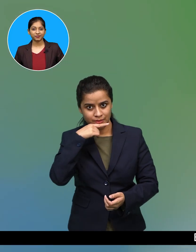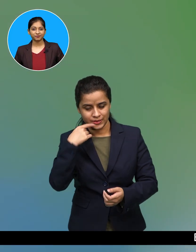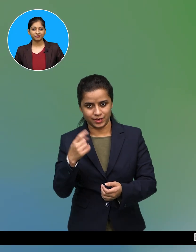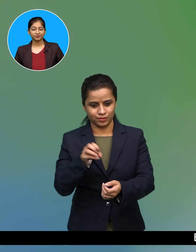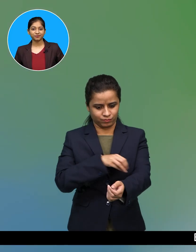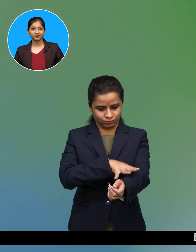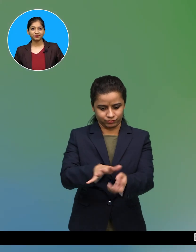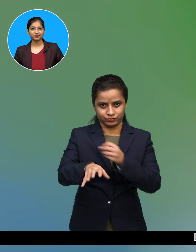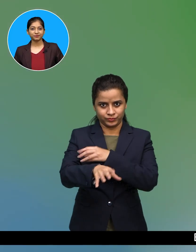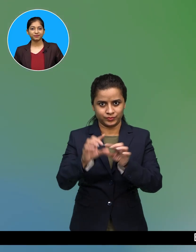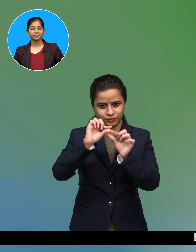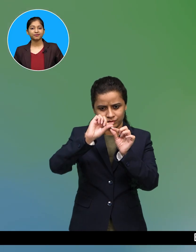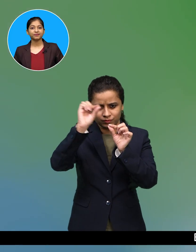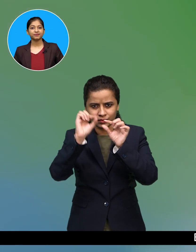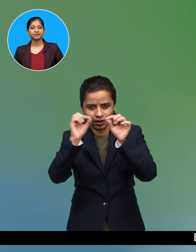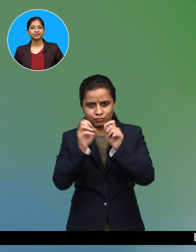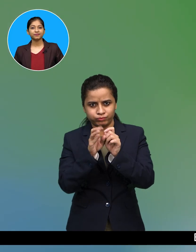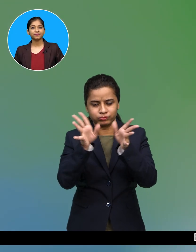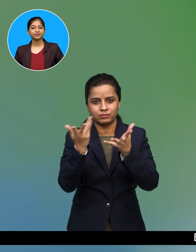vessels.